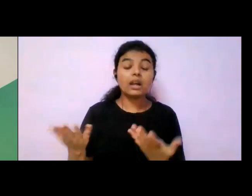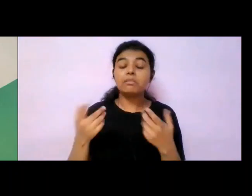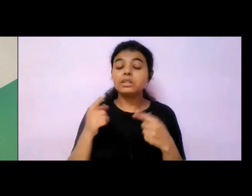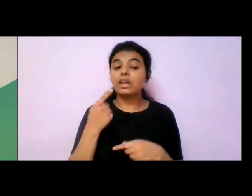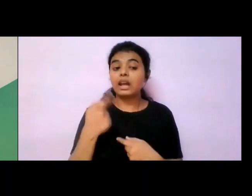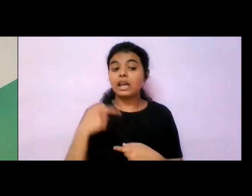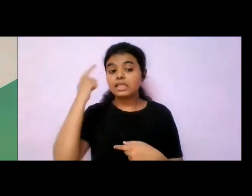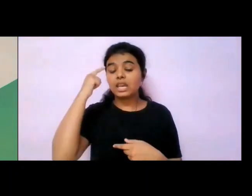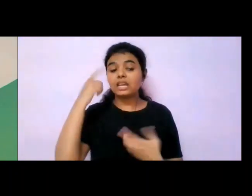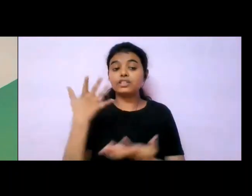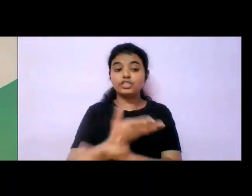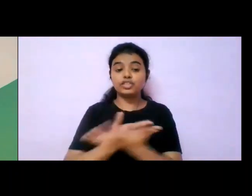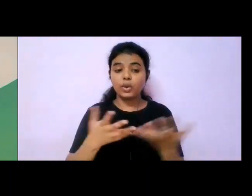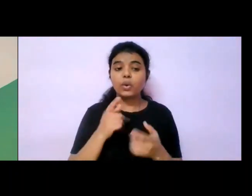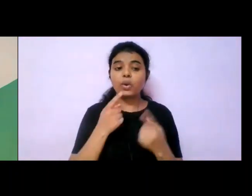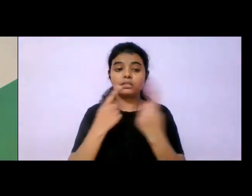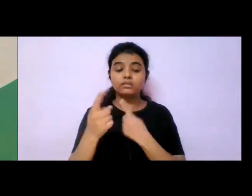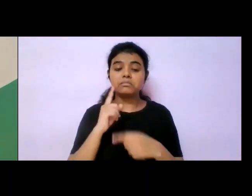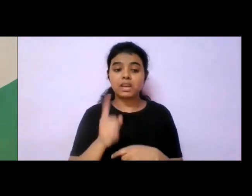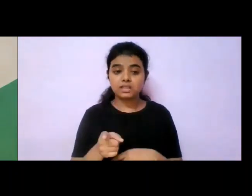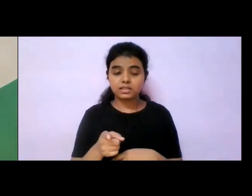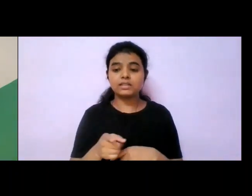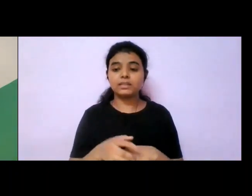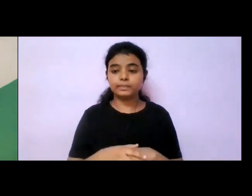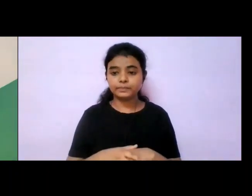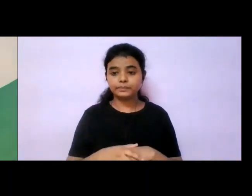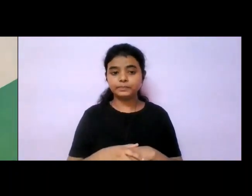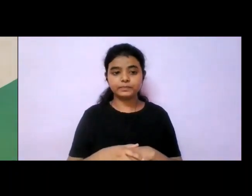in structural ways,